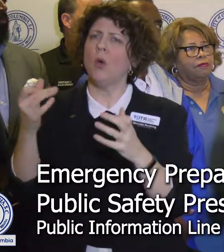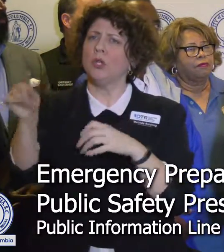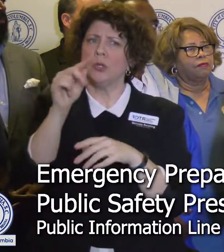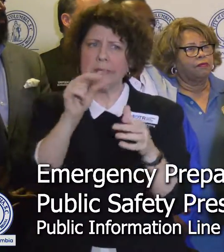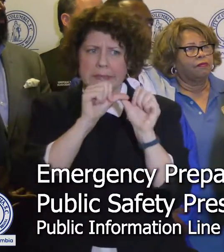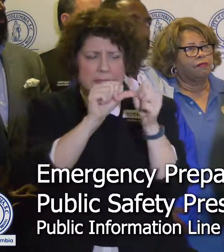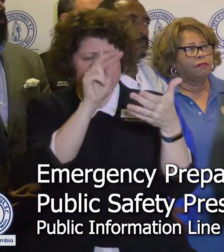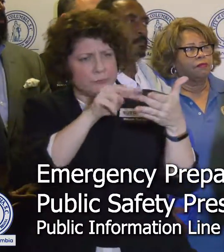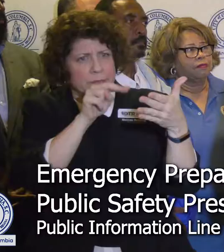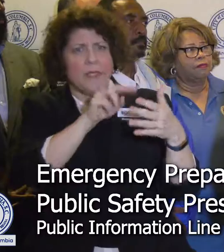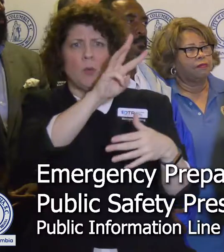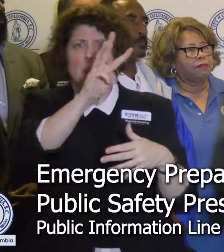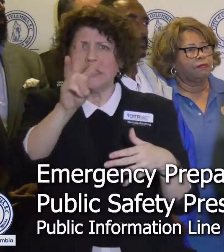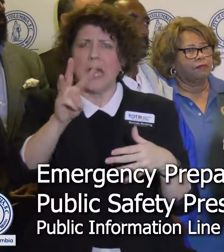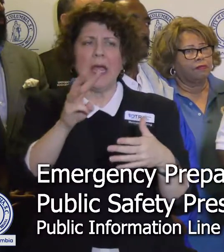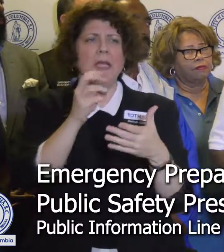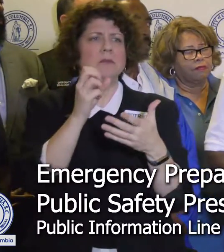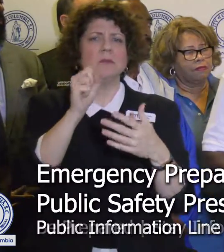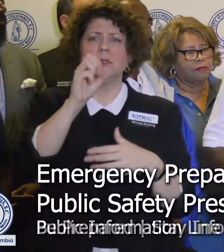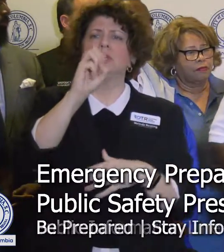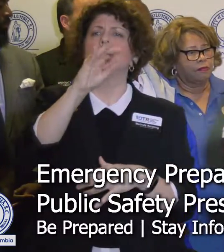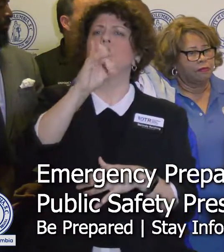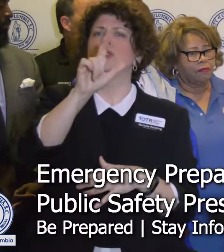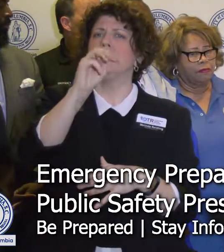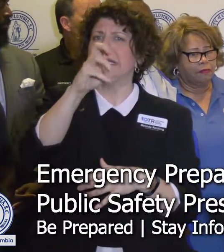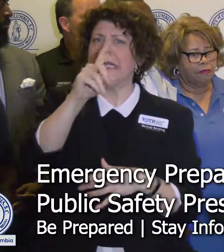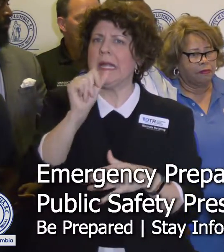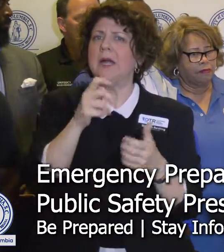social media on updates as they come. Thank you.